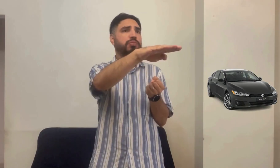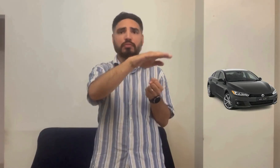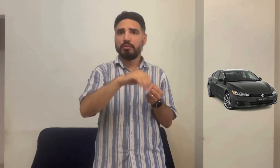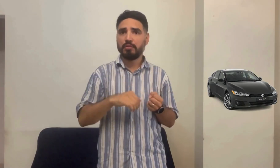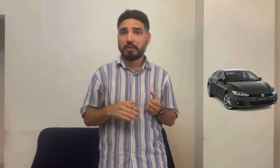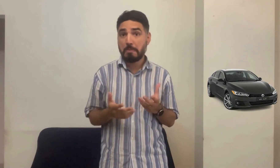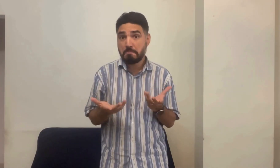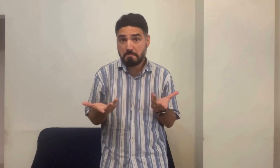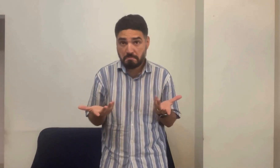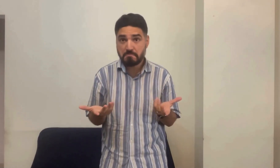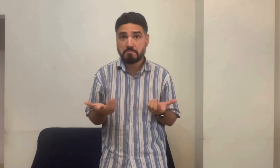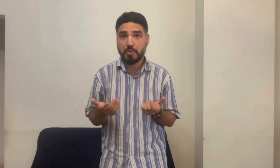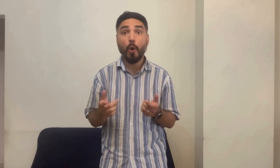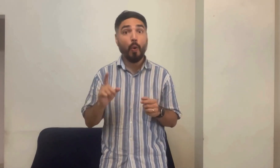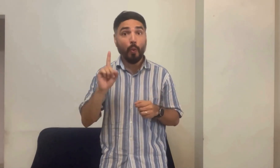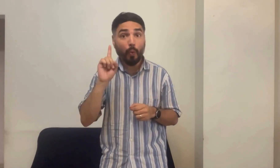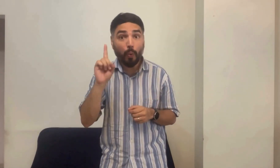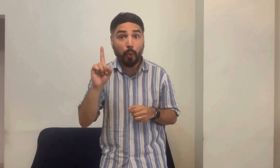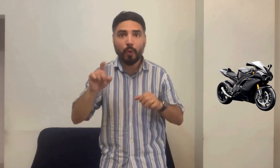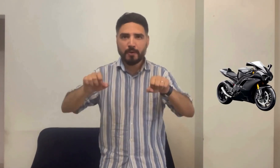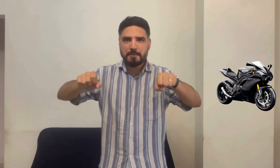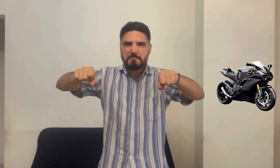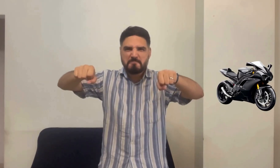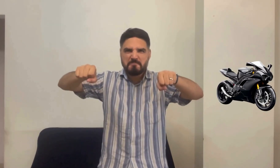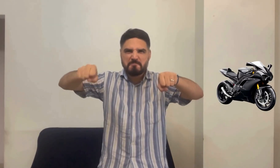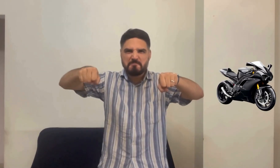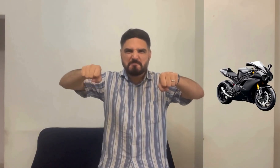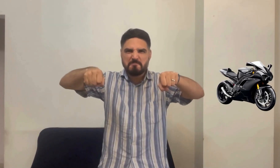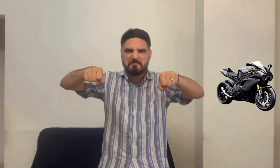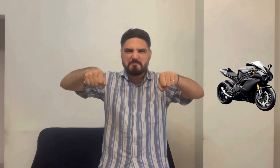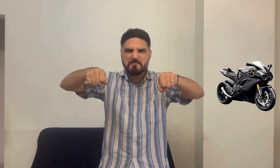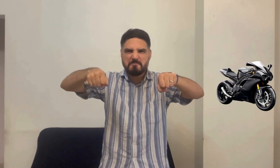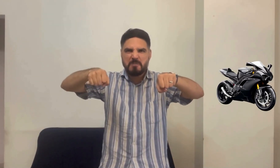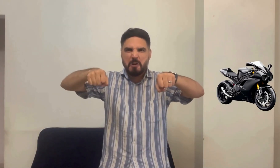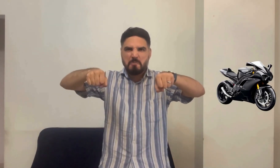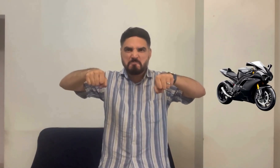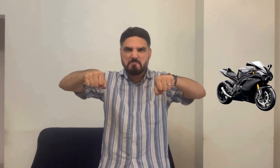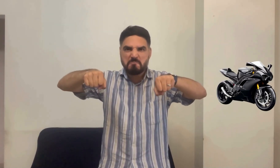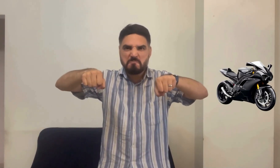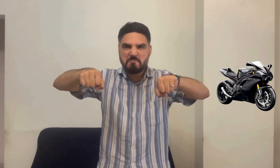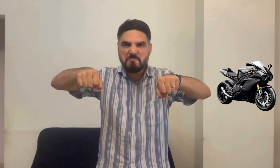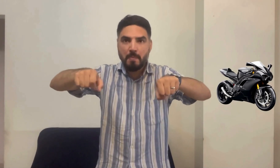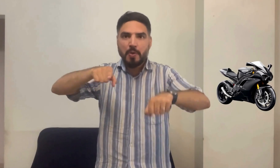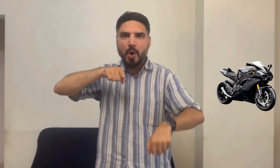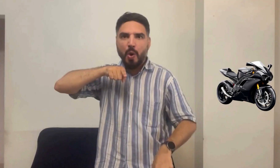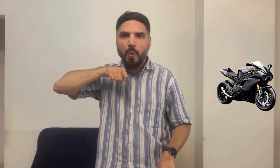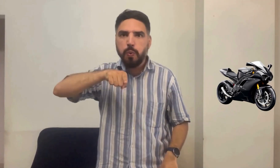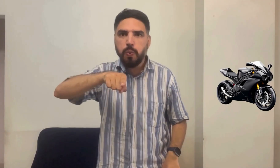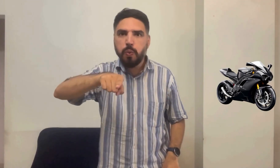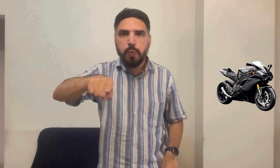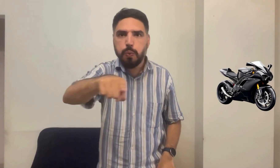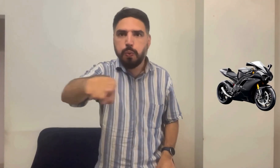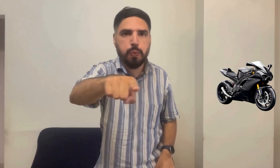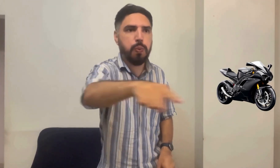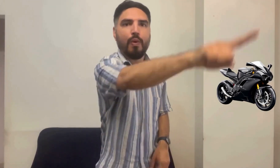show the vehicle. Or the motorcycle classifier with a finger.